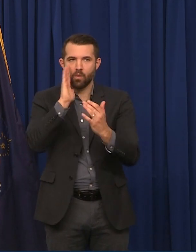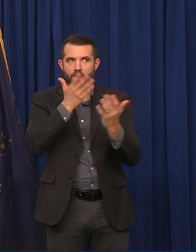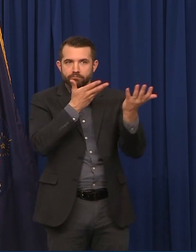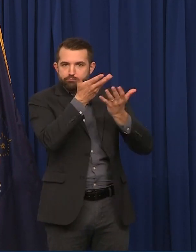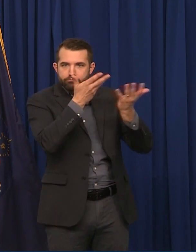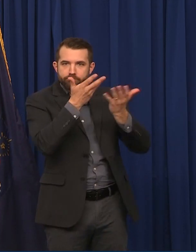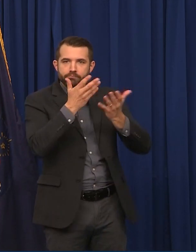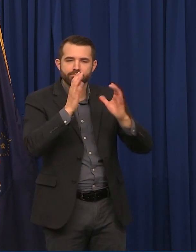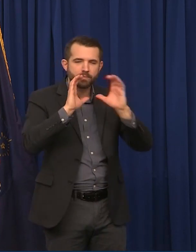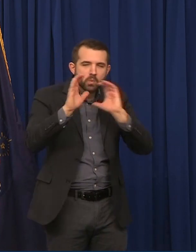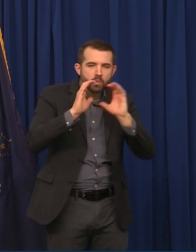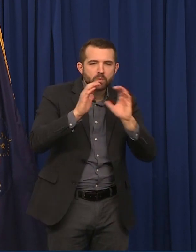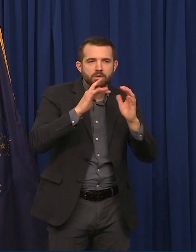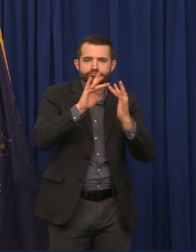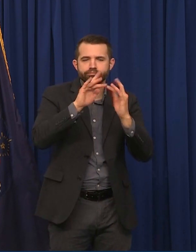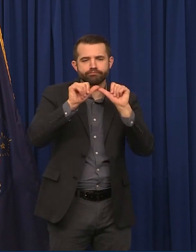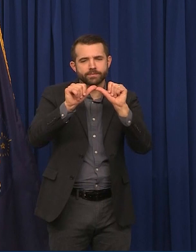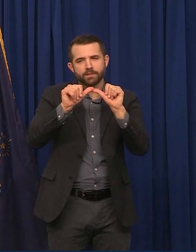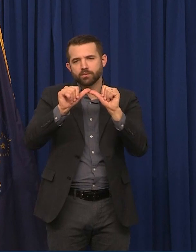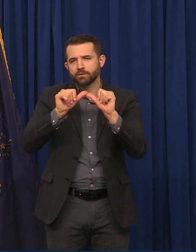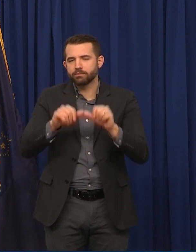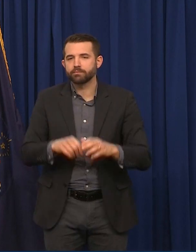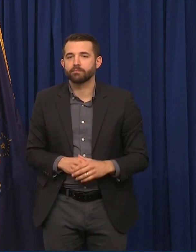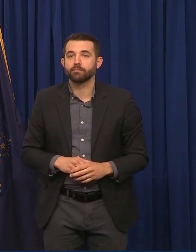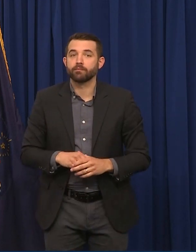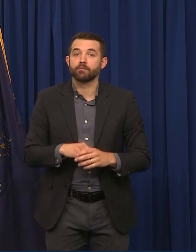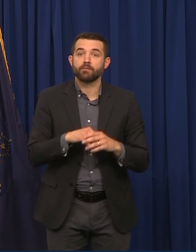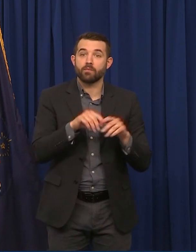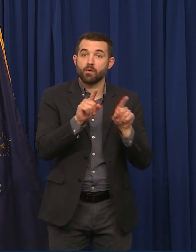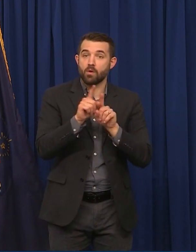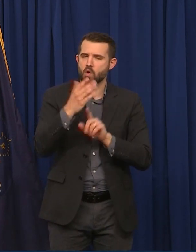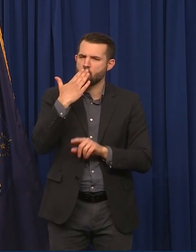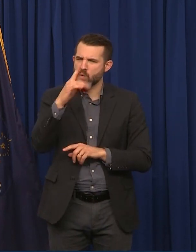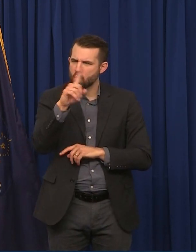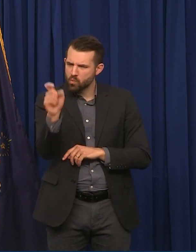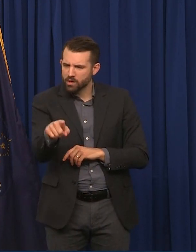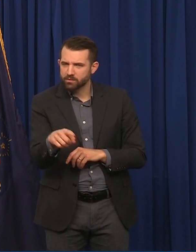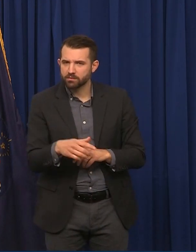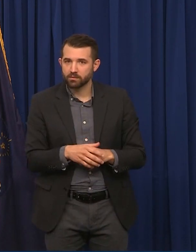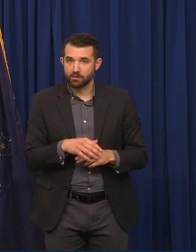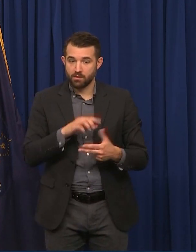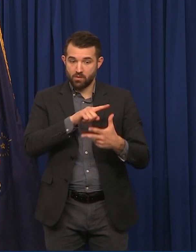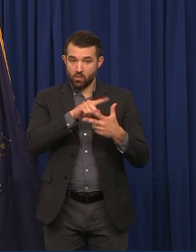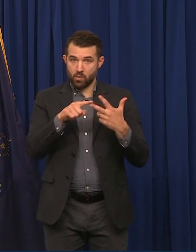with all the supplies of PPE that we have, is it enough?